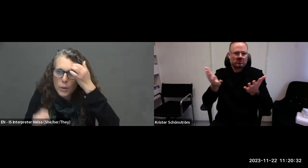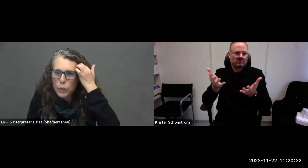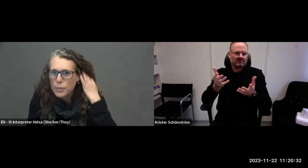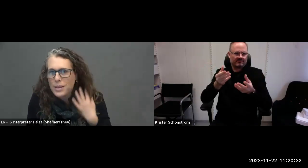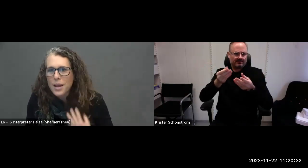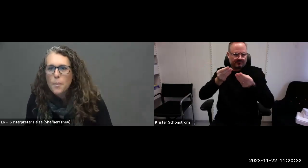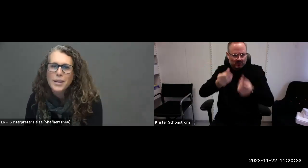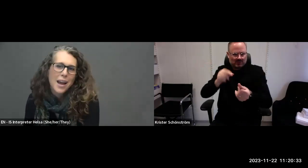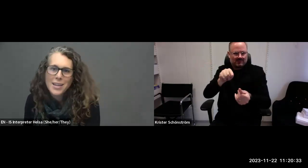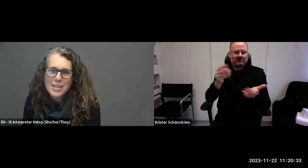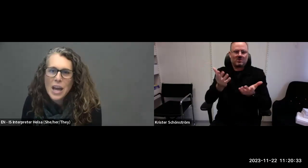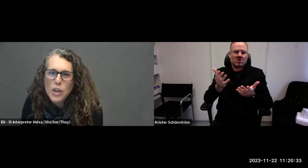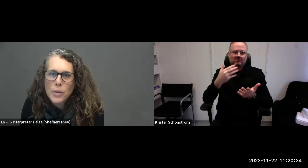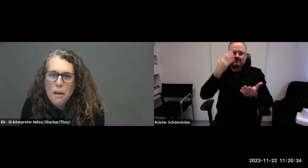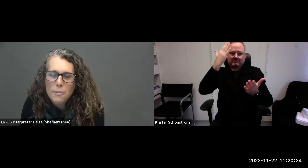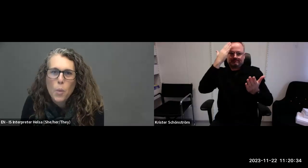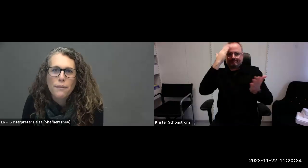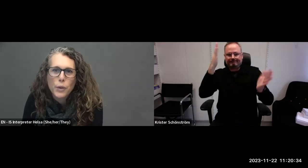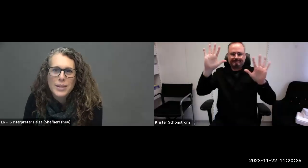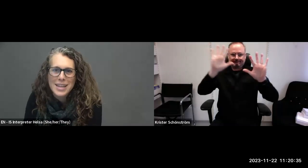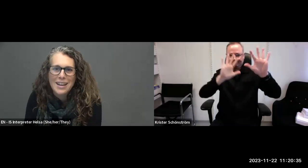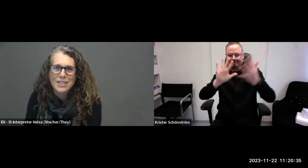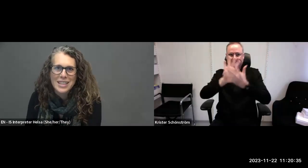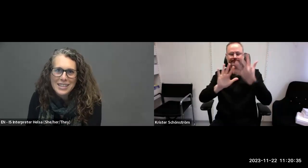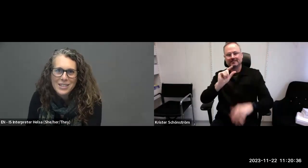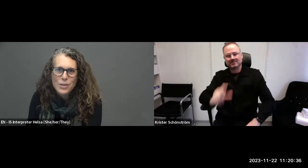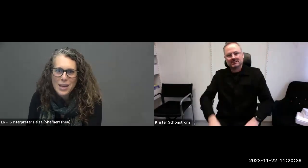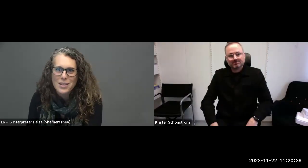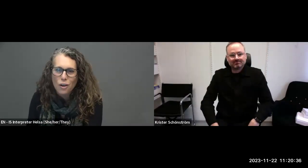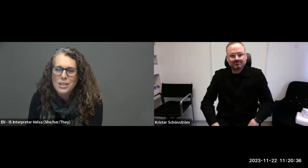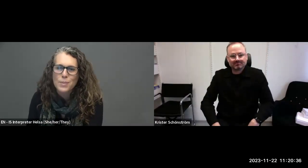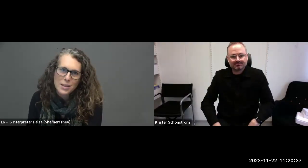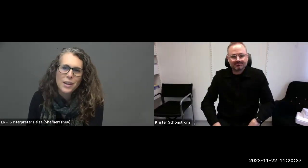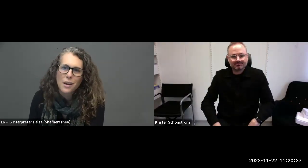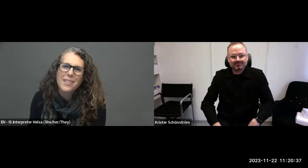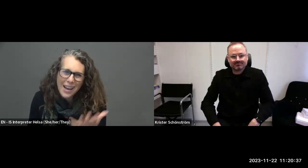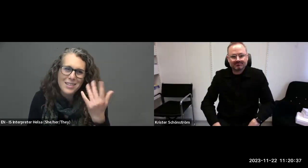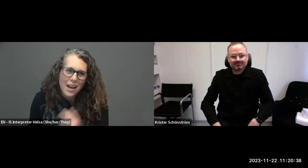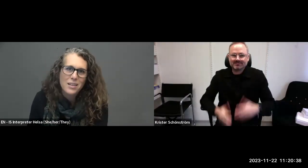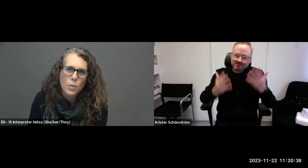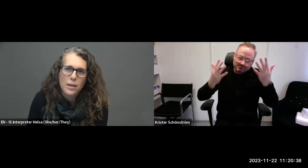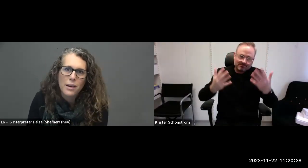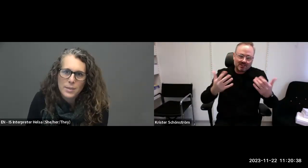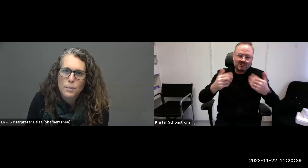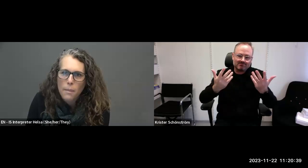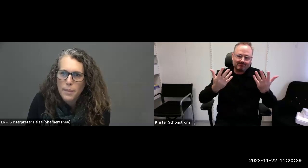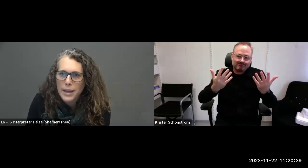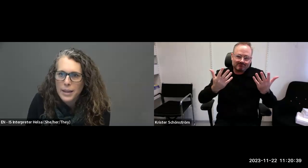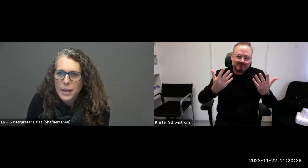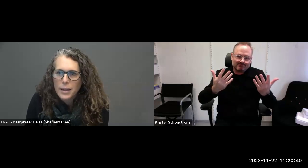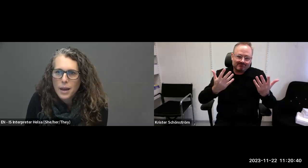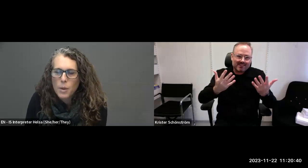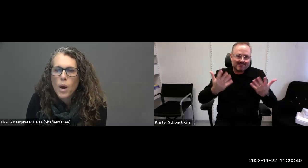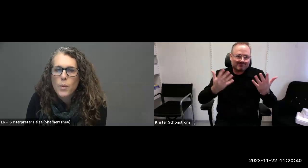fluency groups. But yeah, it doesn't tell you enough about what fluency actually is. Those tests aren't specific enough. And that is what has been